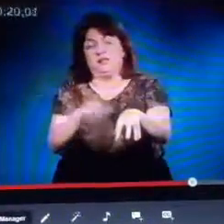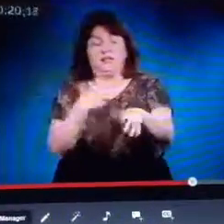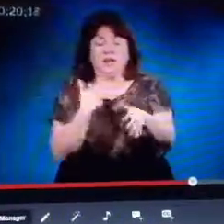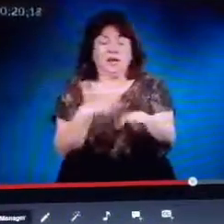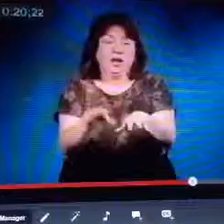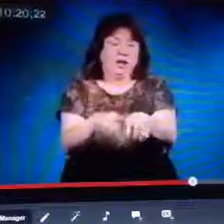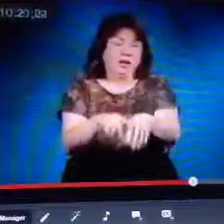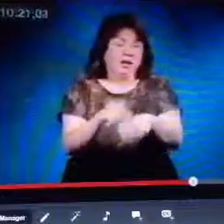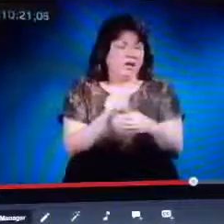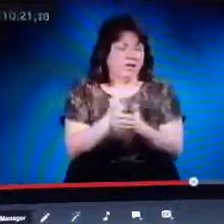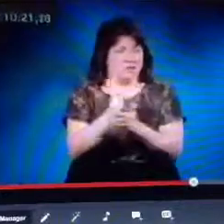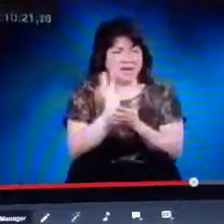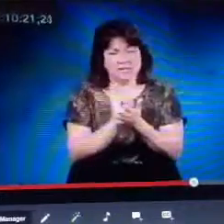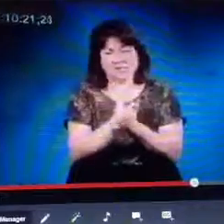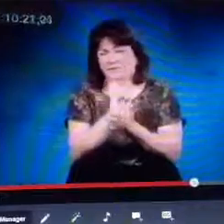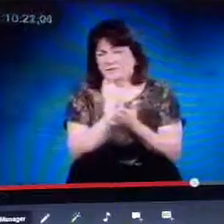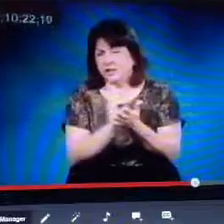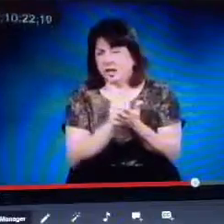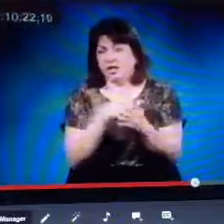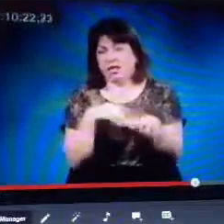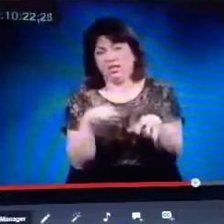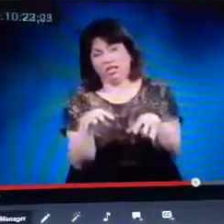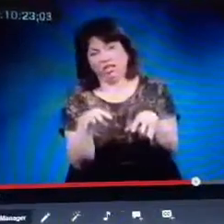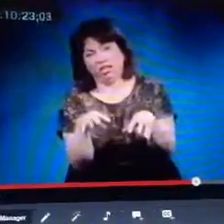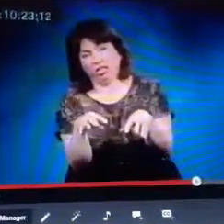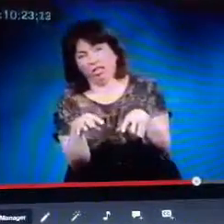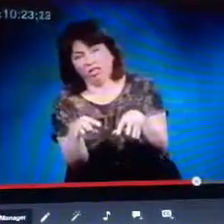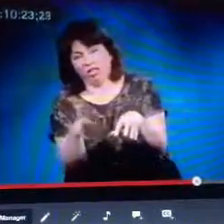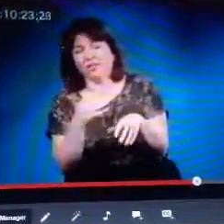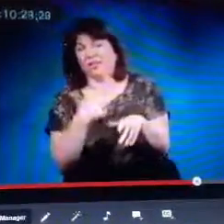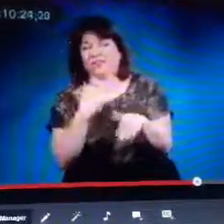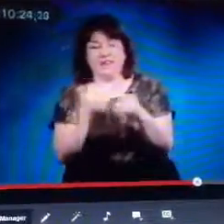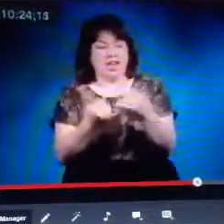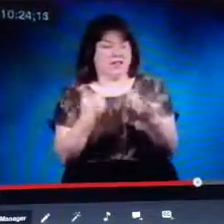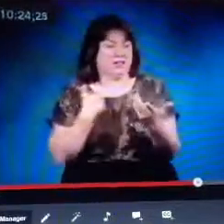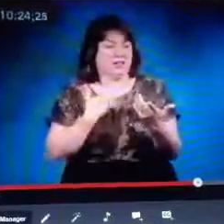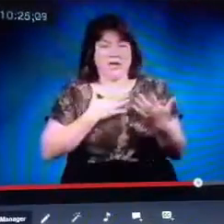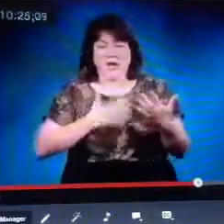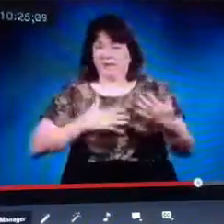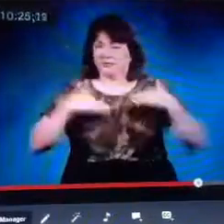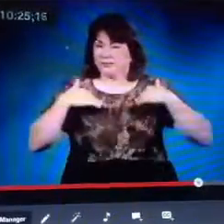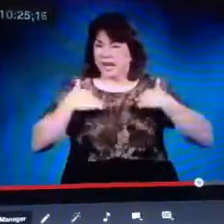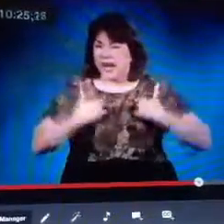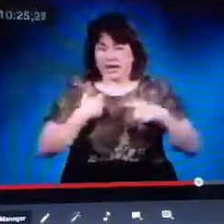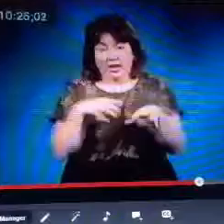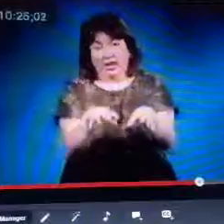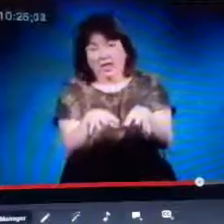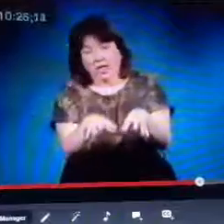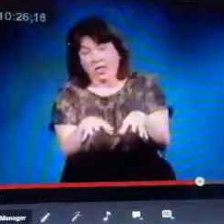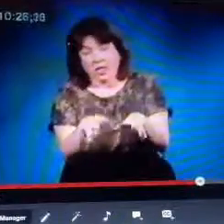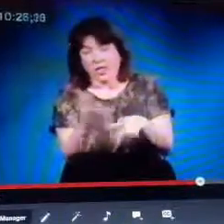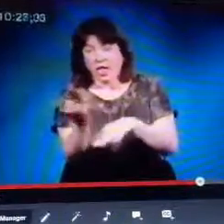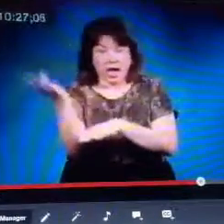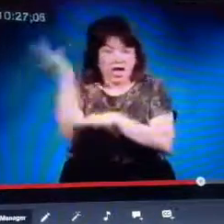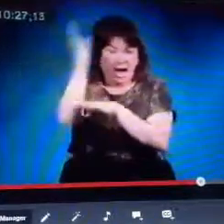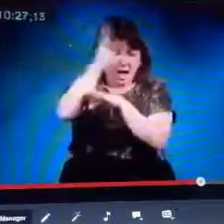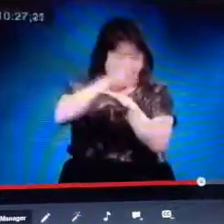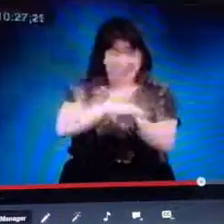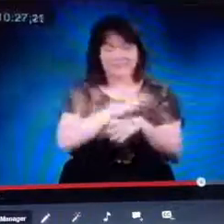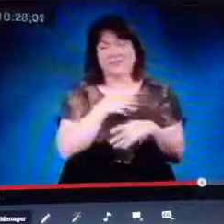hands back into the ice water. It's 5-6 hours I'm sitting there. Well, by this time my body got tired of sitting there all